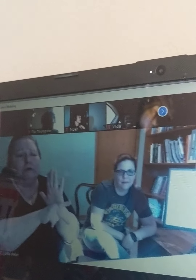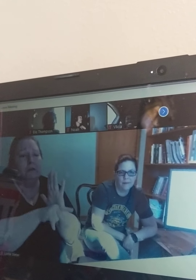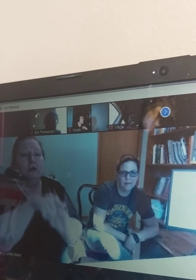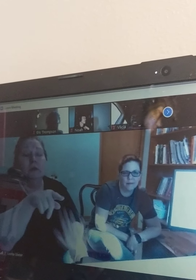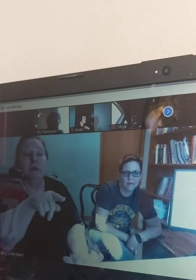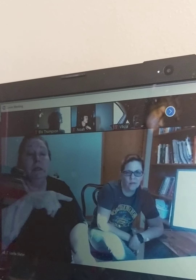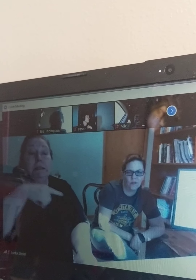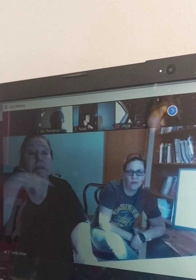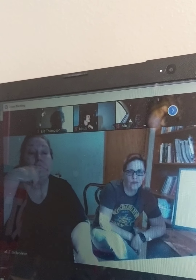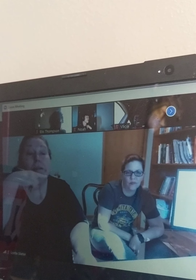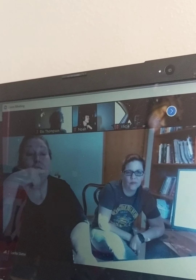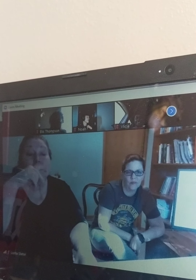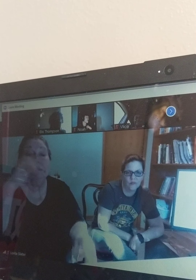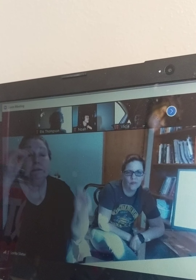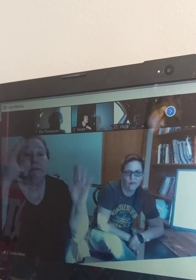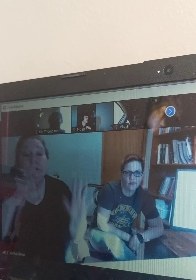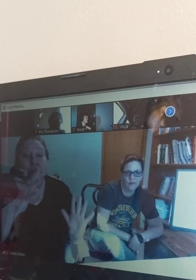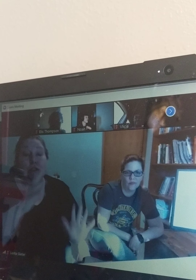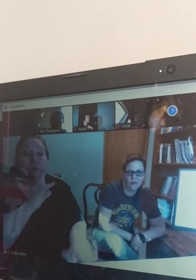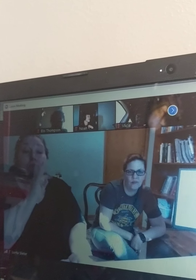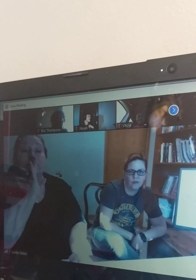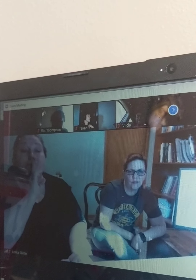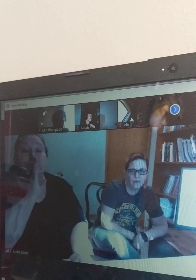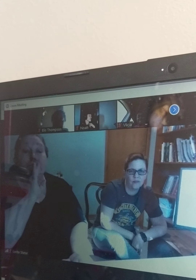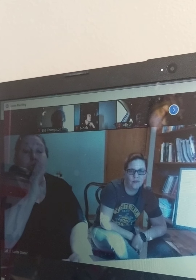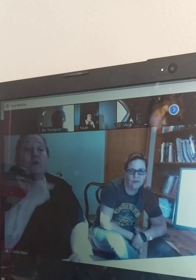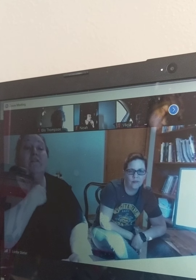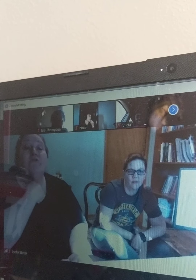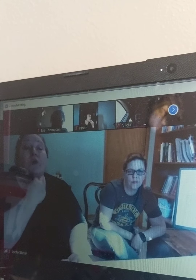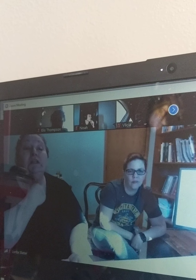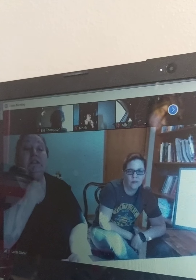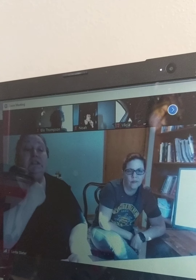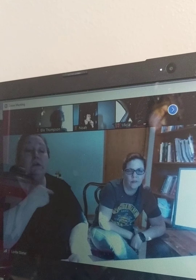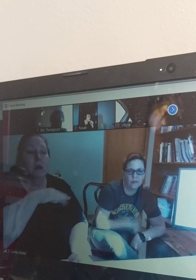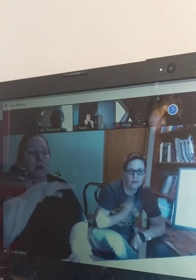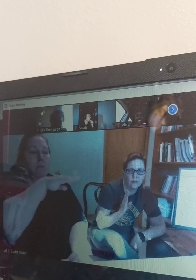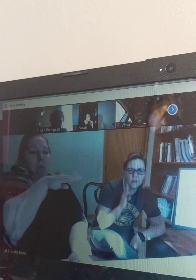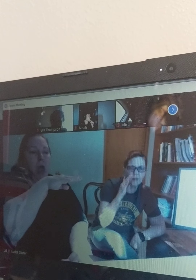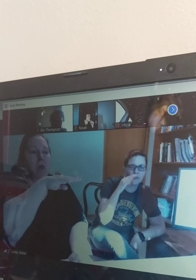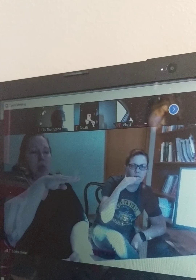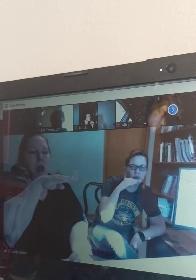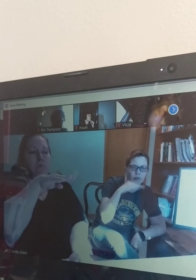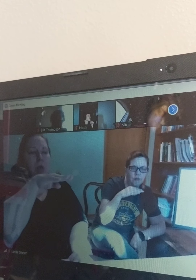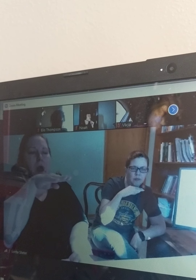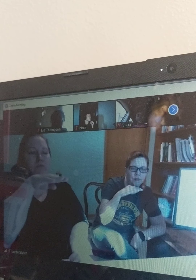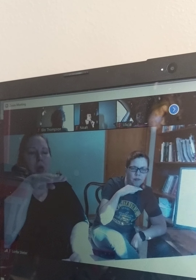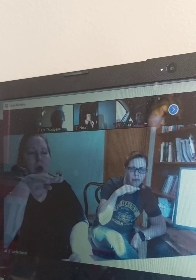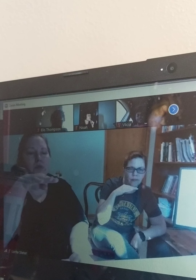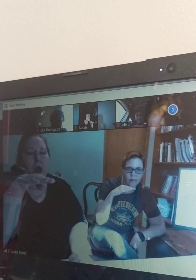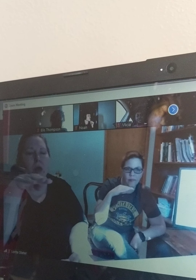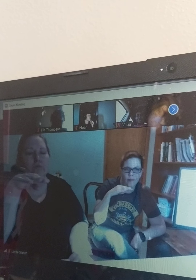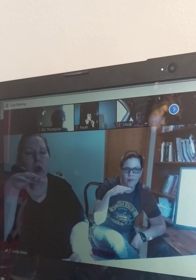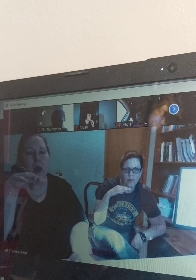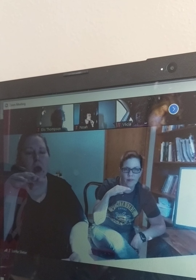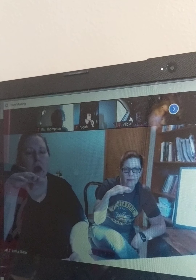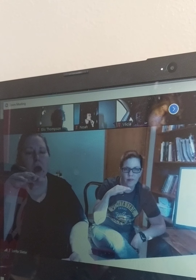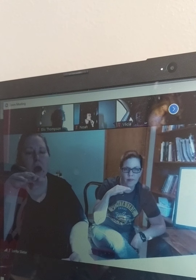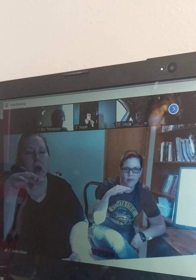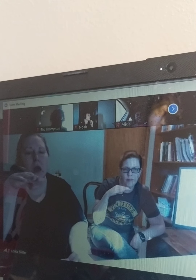And so, it's really the same principle. Like when a hearing teacher is speaking, if